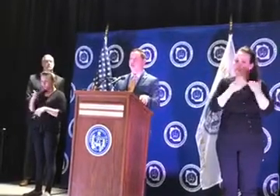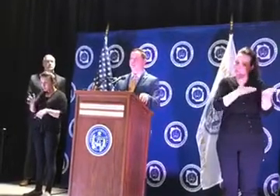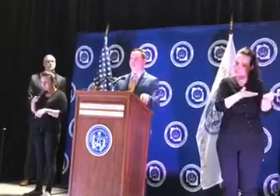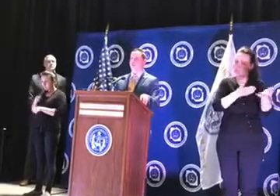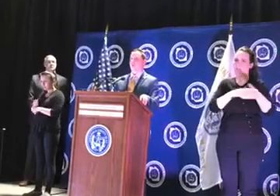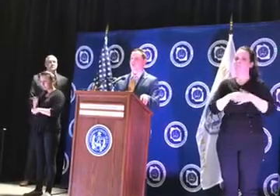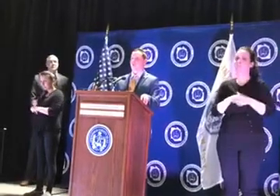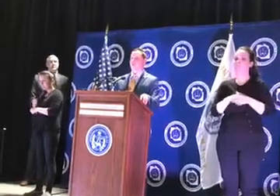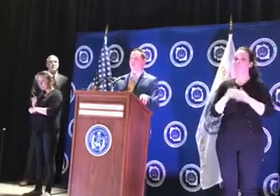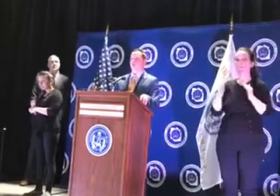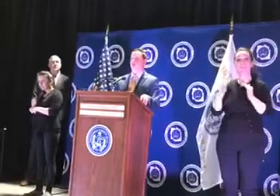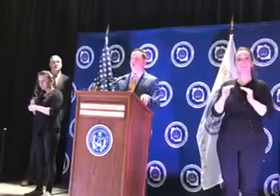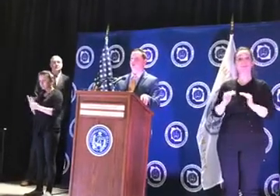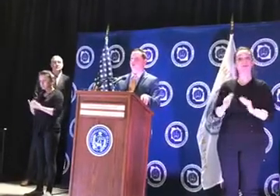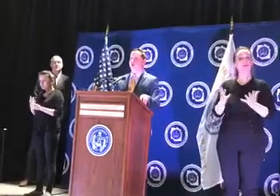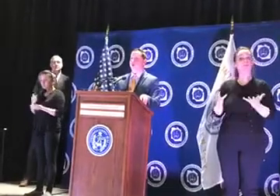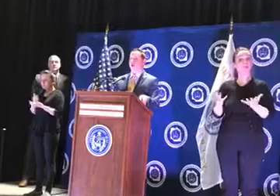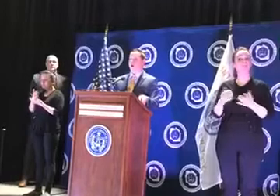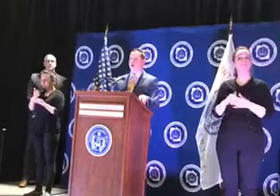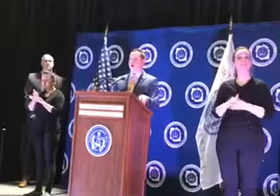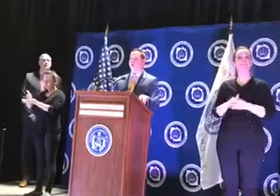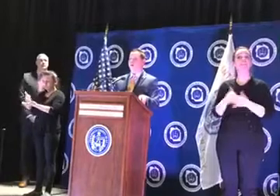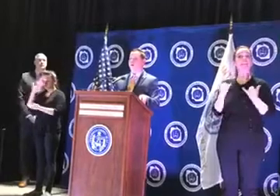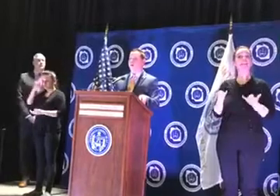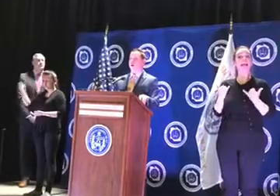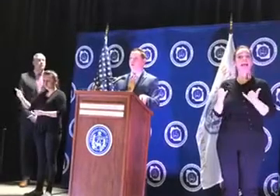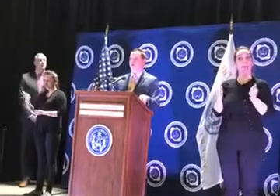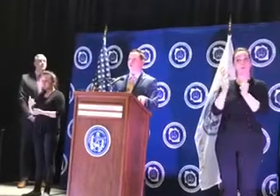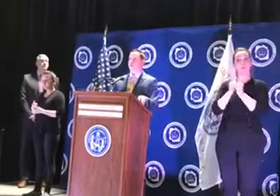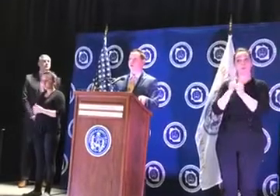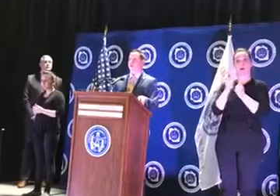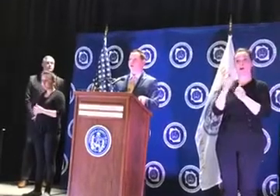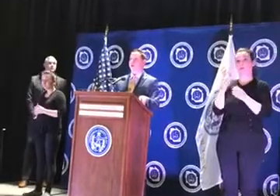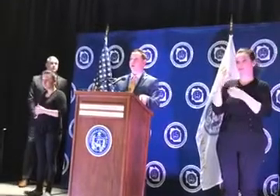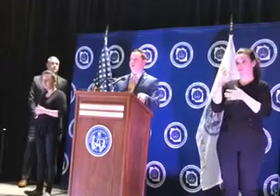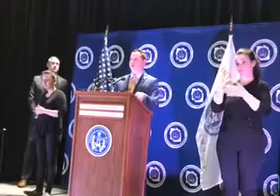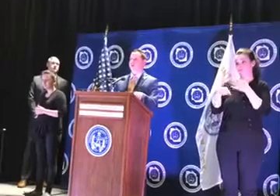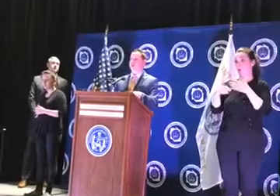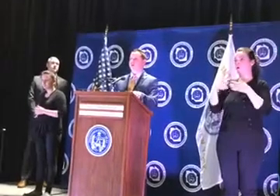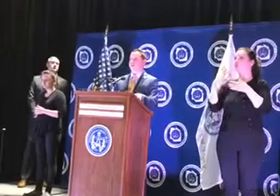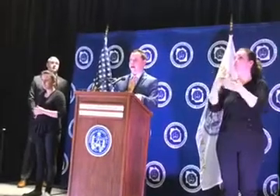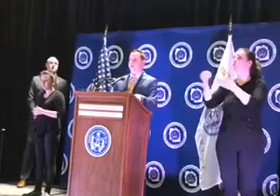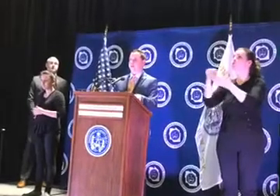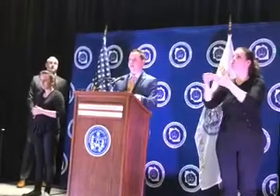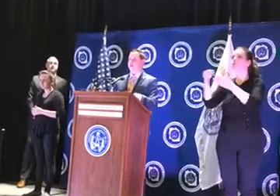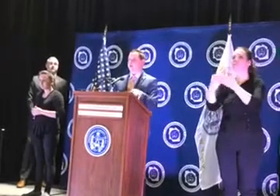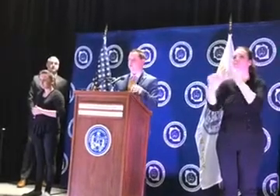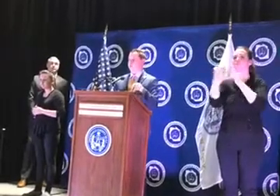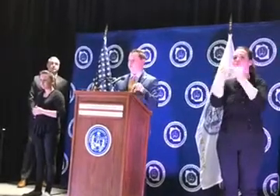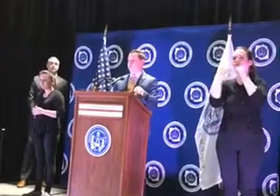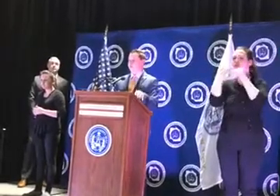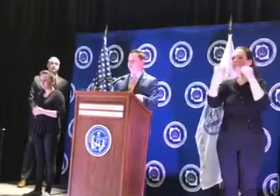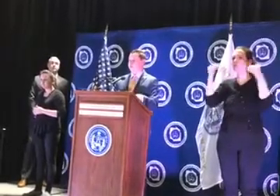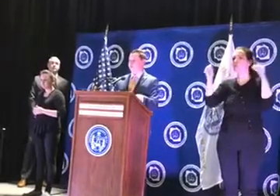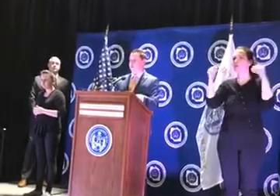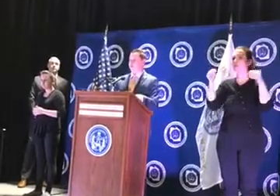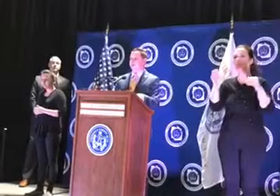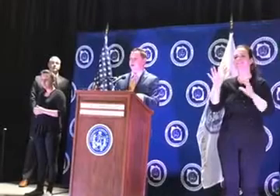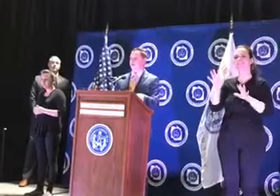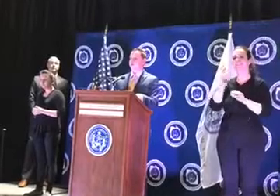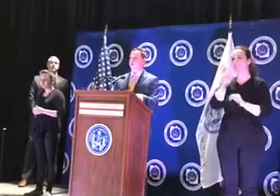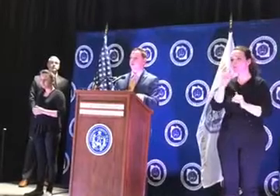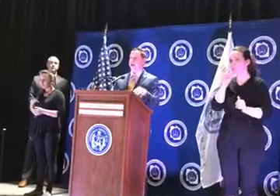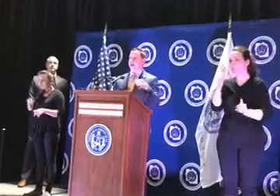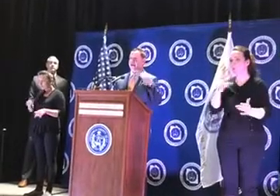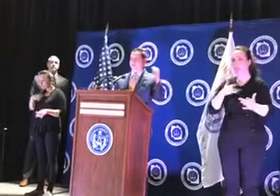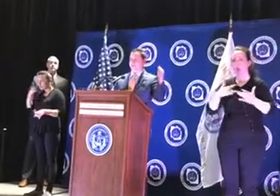conference call today with our grocery store companies. Their food supply chain is intact. They were very busy this